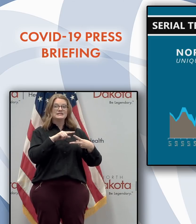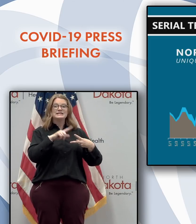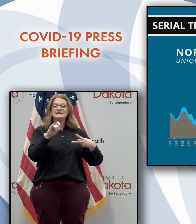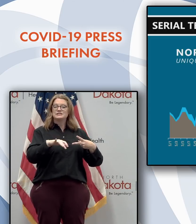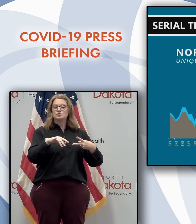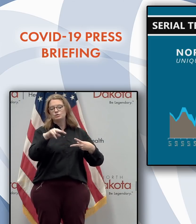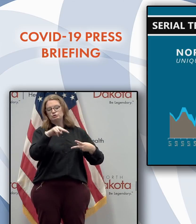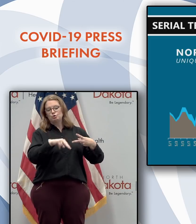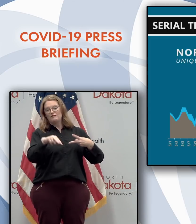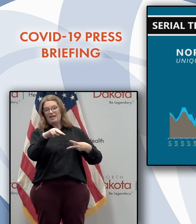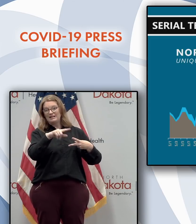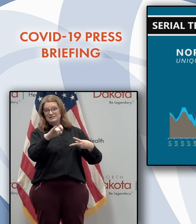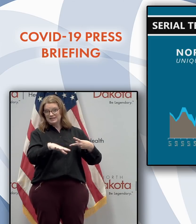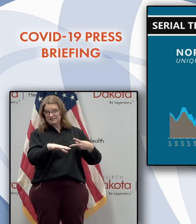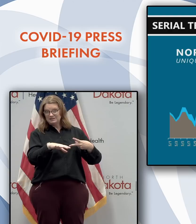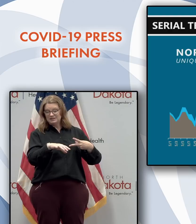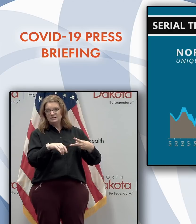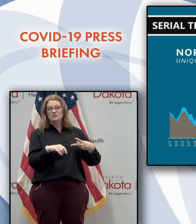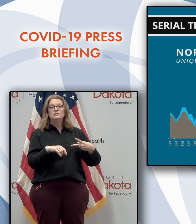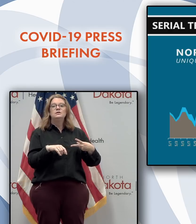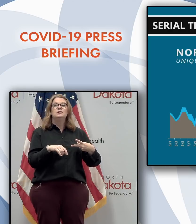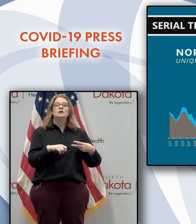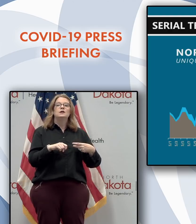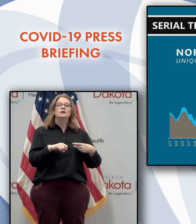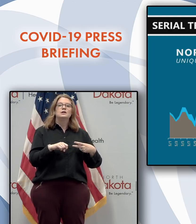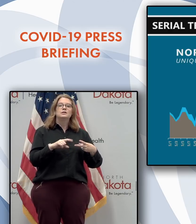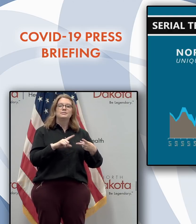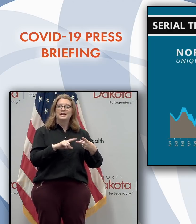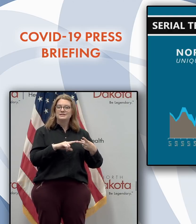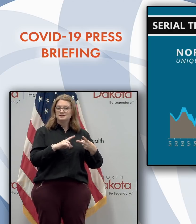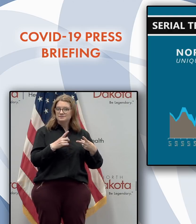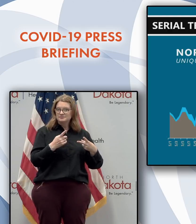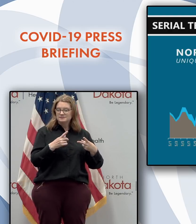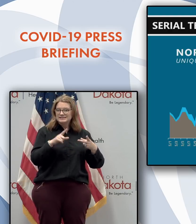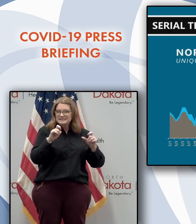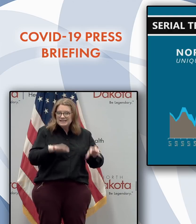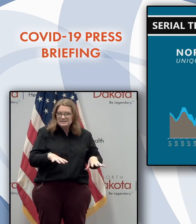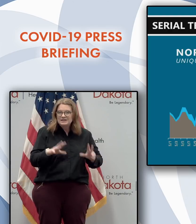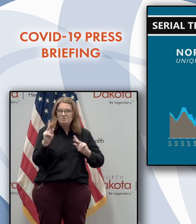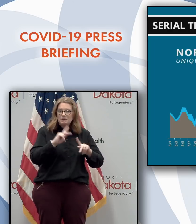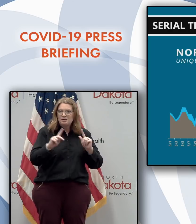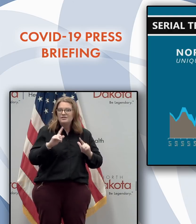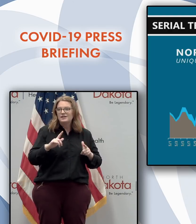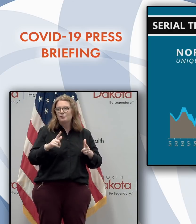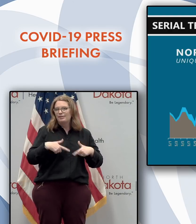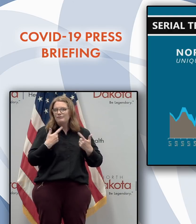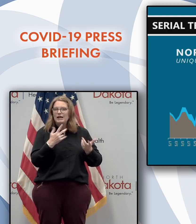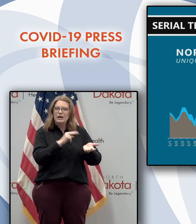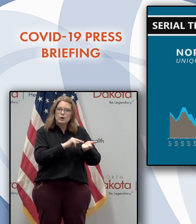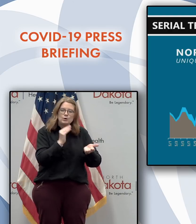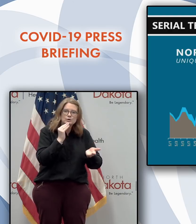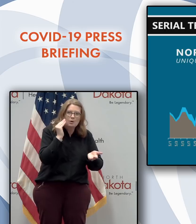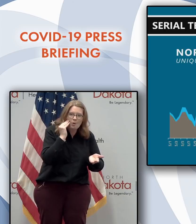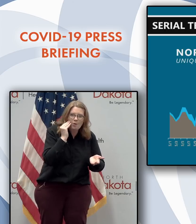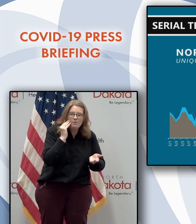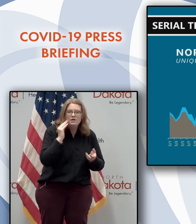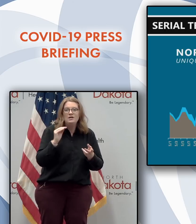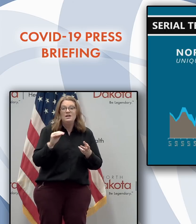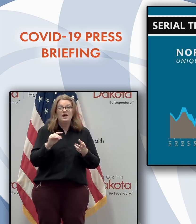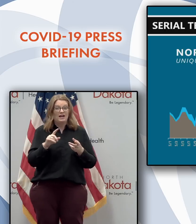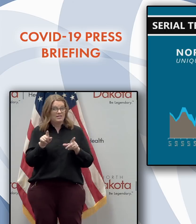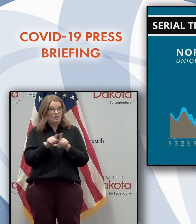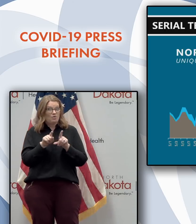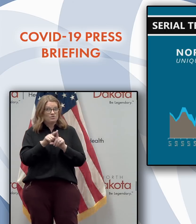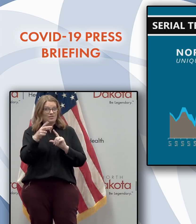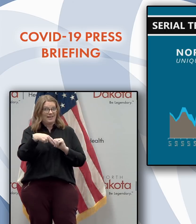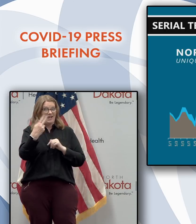testing. Some of it's testing vulnerable populations like people in residence in nursing home, and it's also about testing high-risk